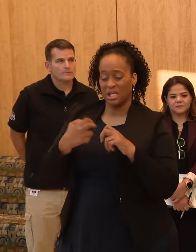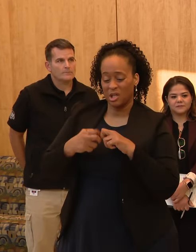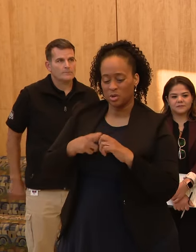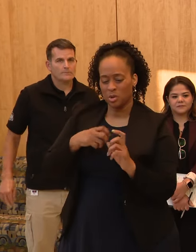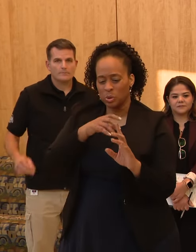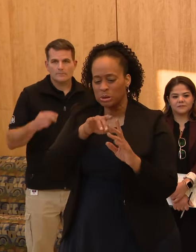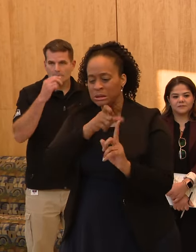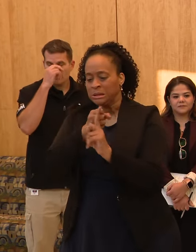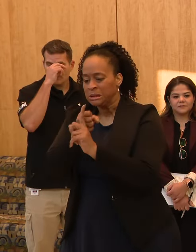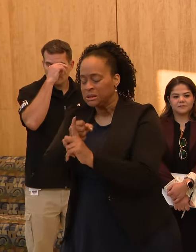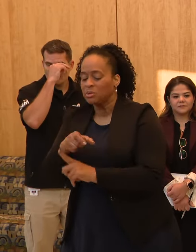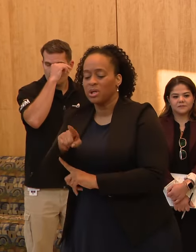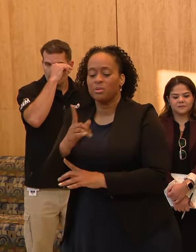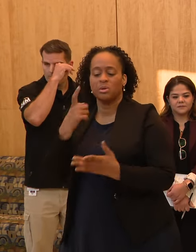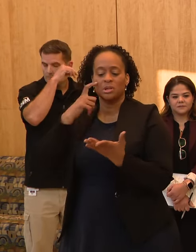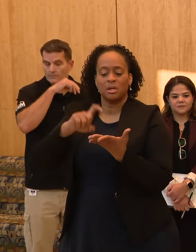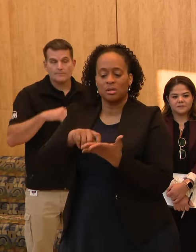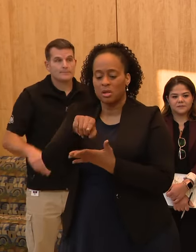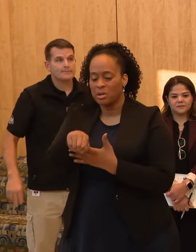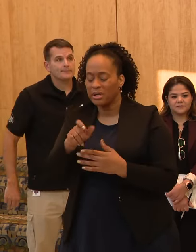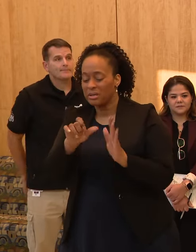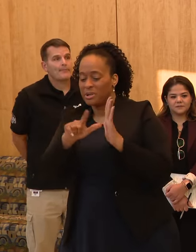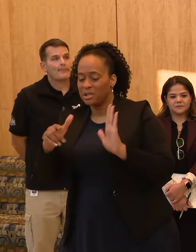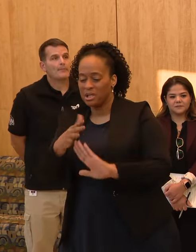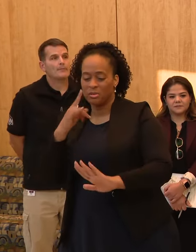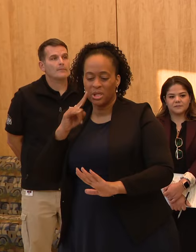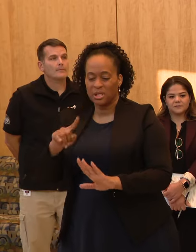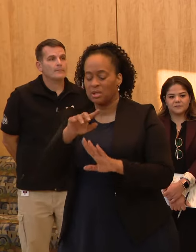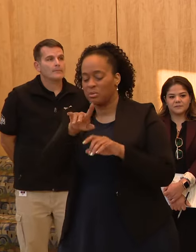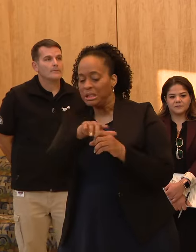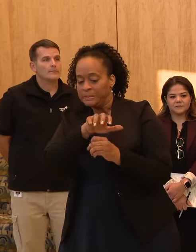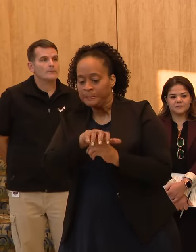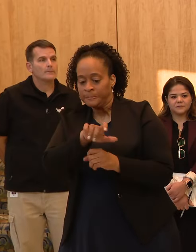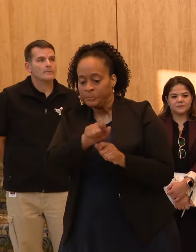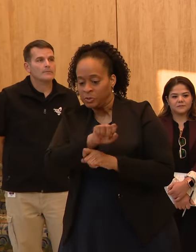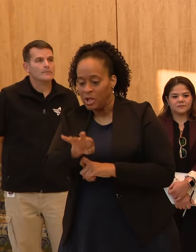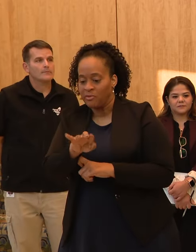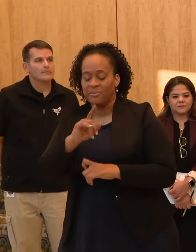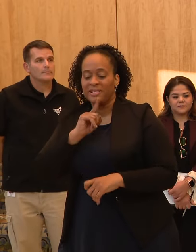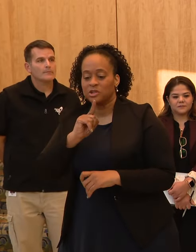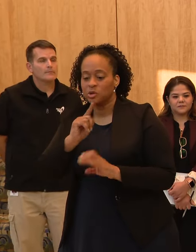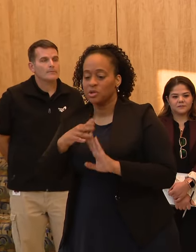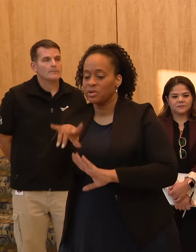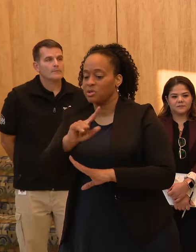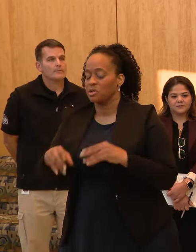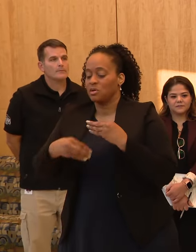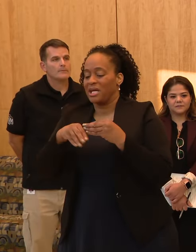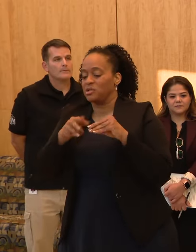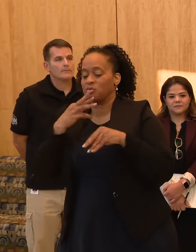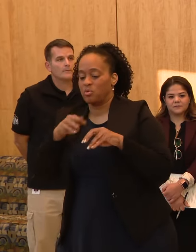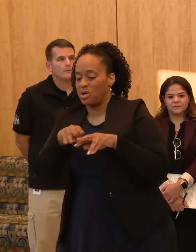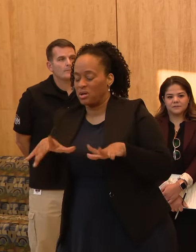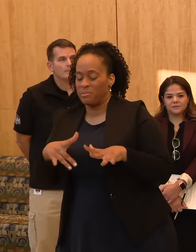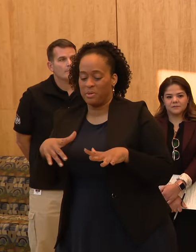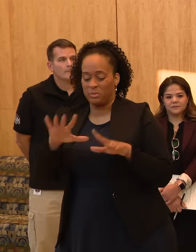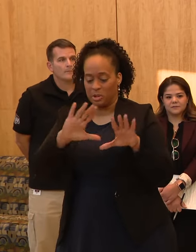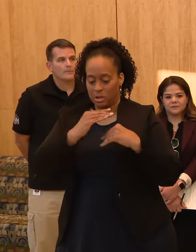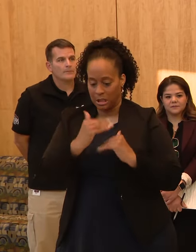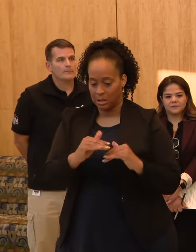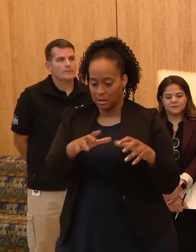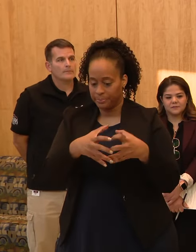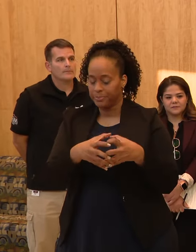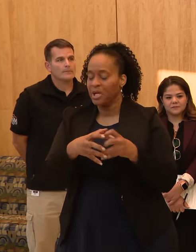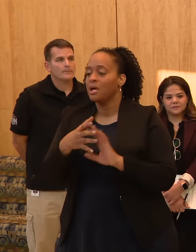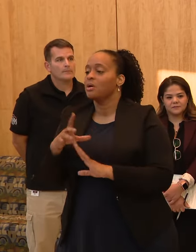locate those immediately and we valve those off so that we can kind of divert and make sure that we're not spilling any excess water beyond that. But we talked about it